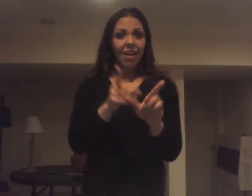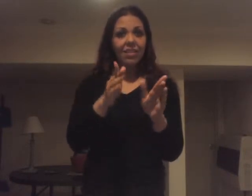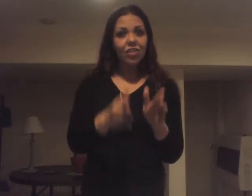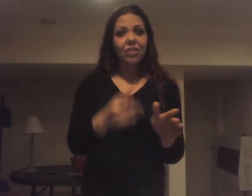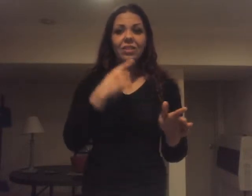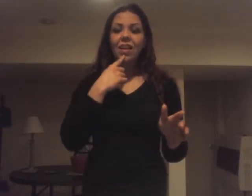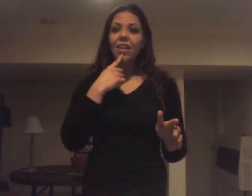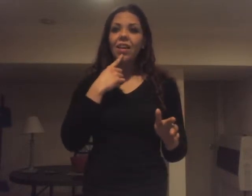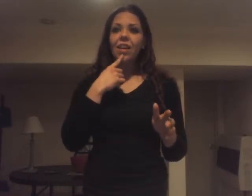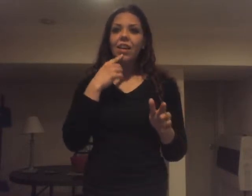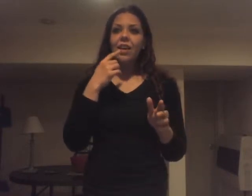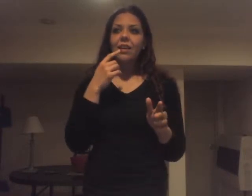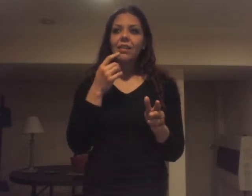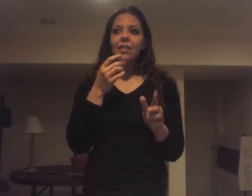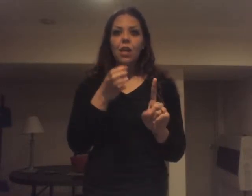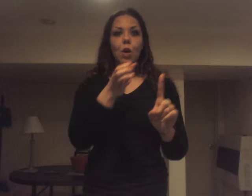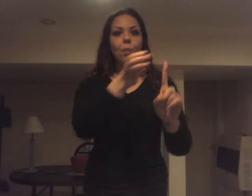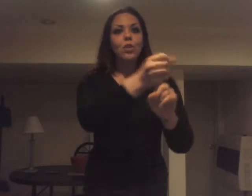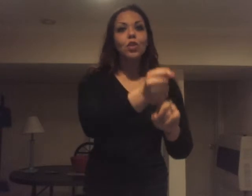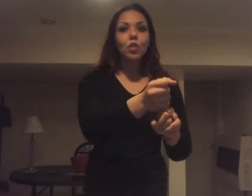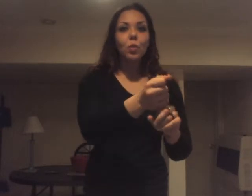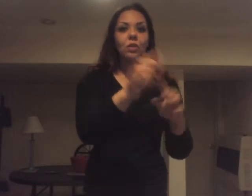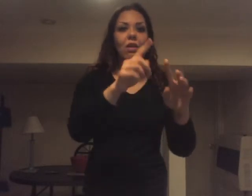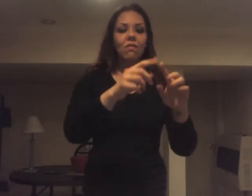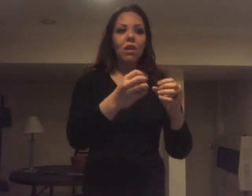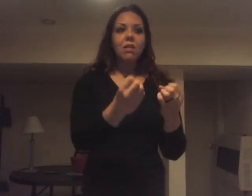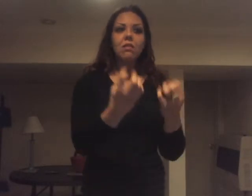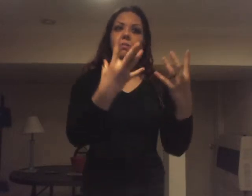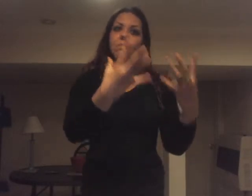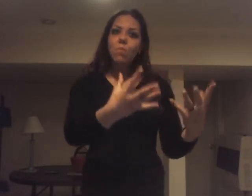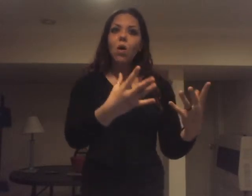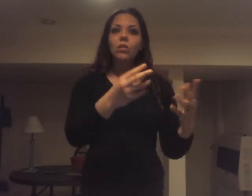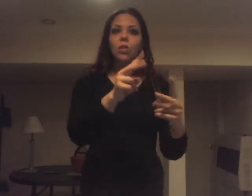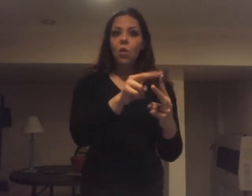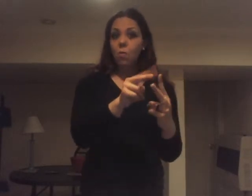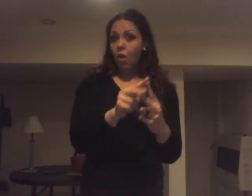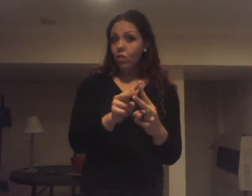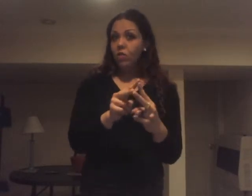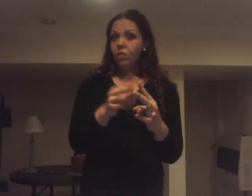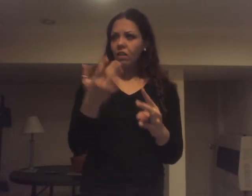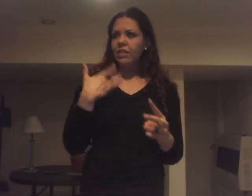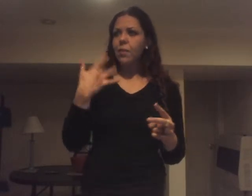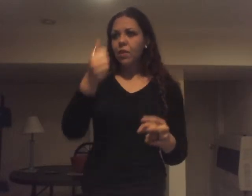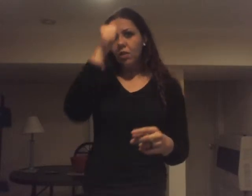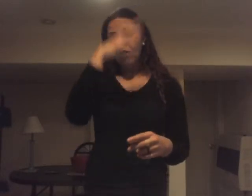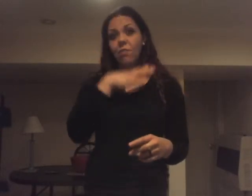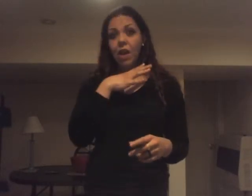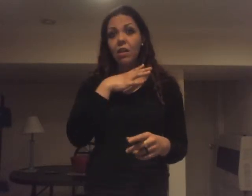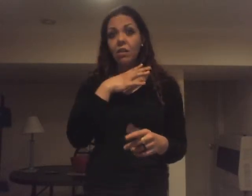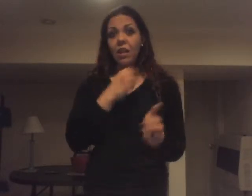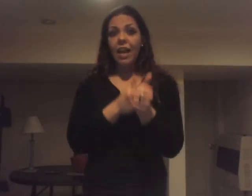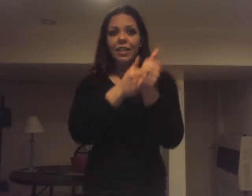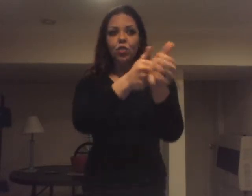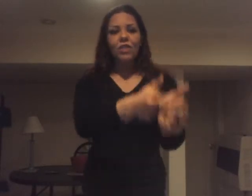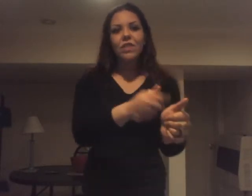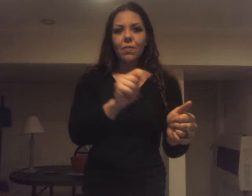multiple partners is typical of men. It's something that is driven by testosterone.